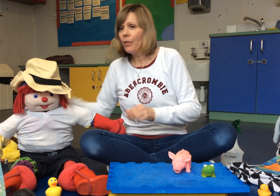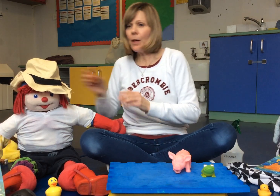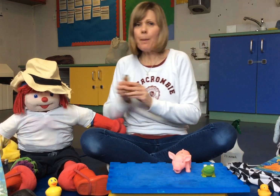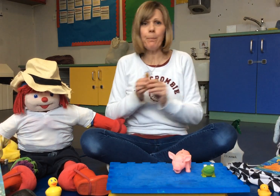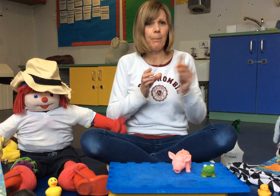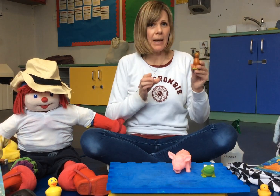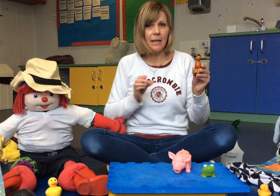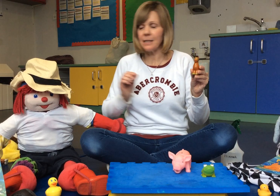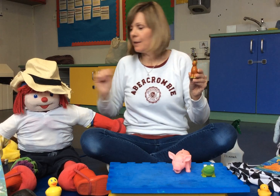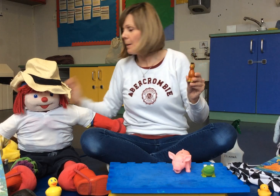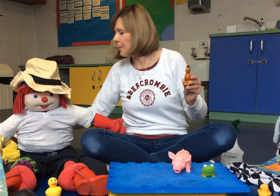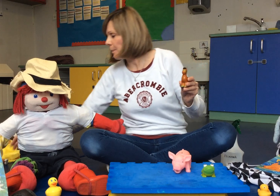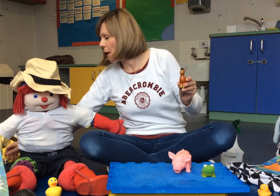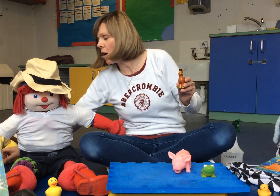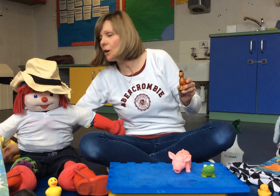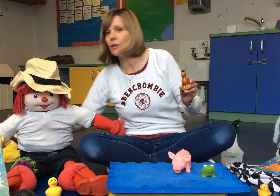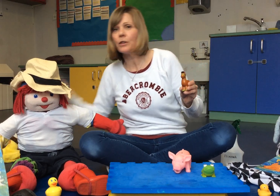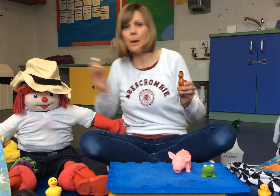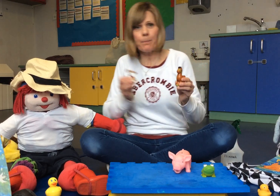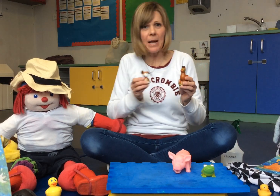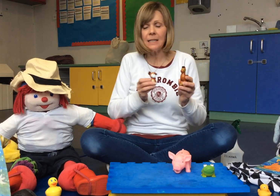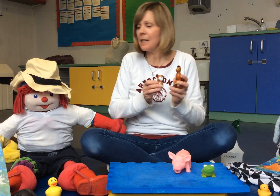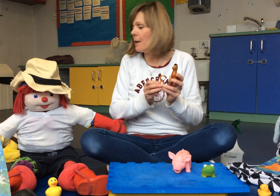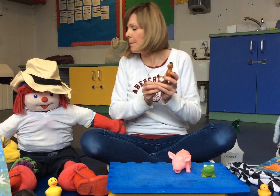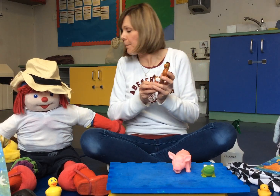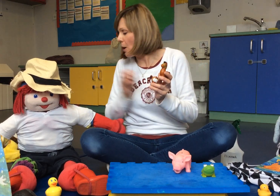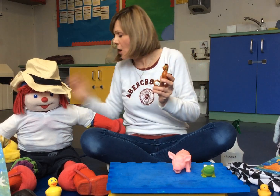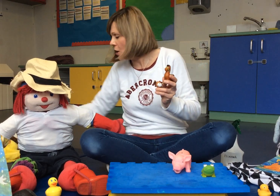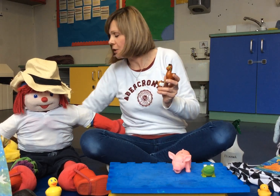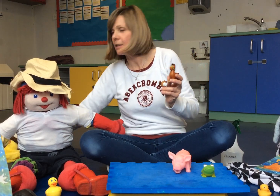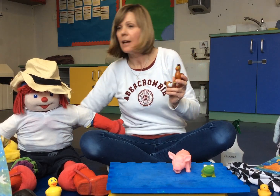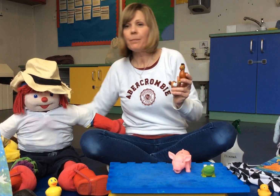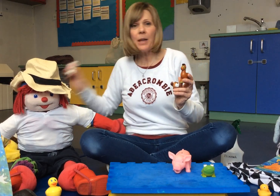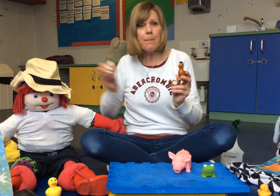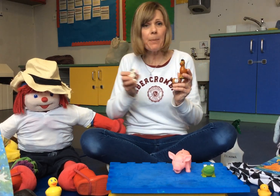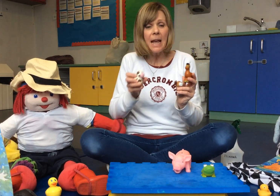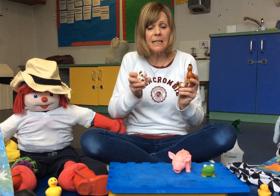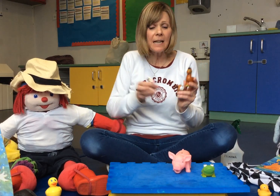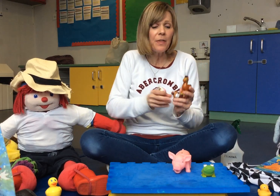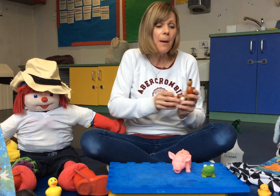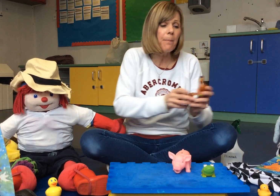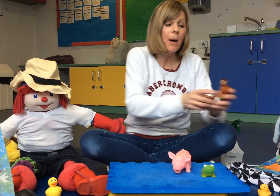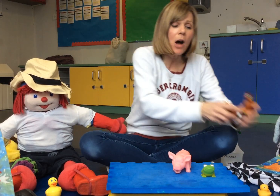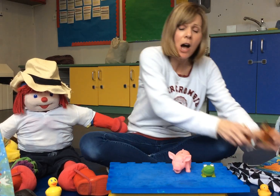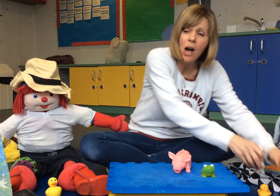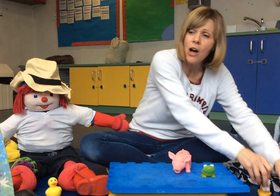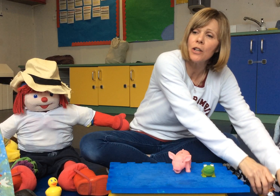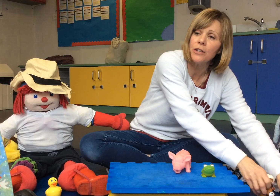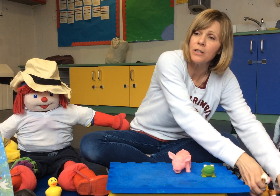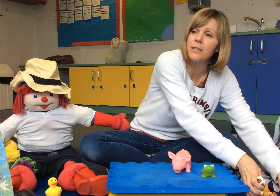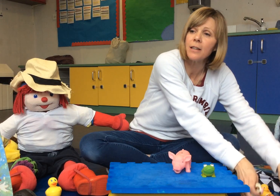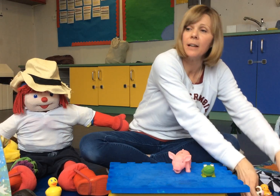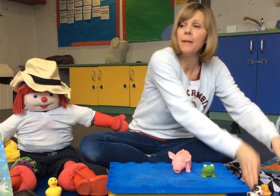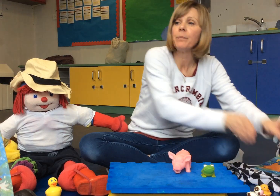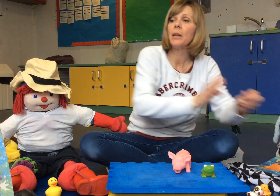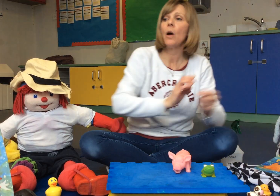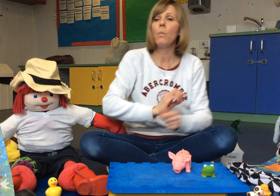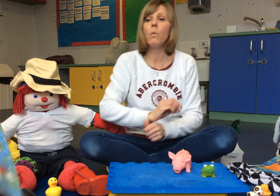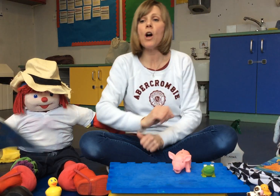The pig's in the pond! The pig's in the pond! The pig's in the pond!